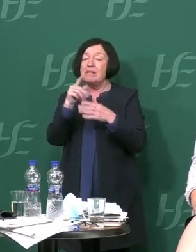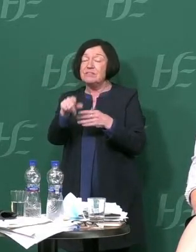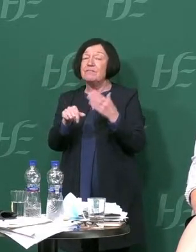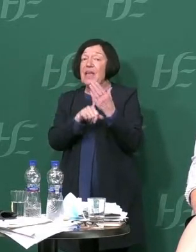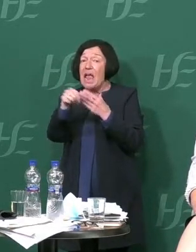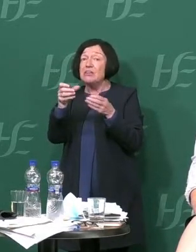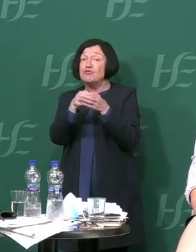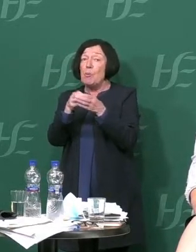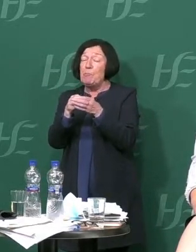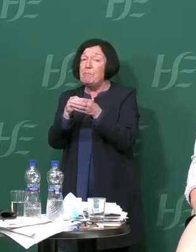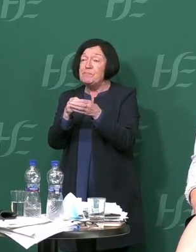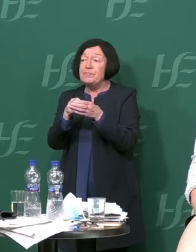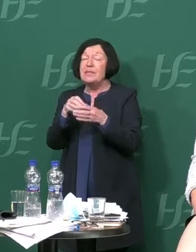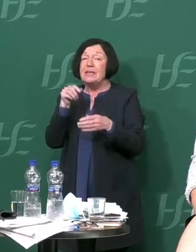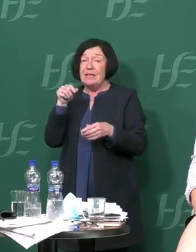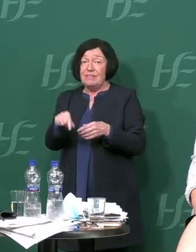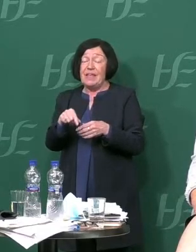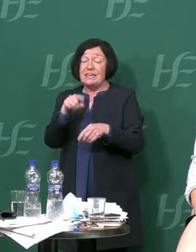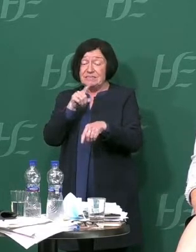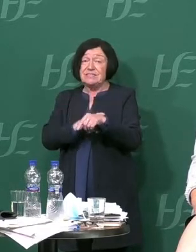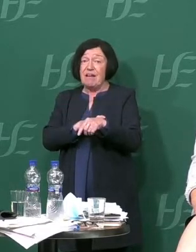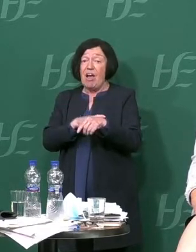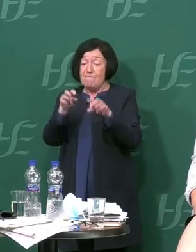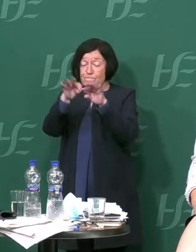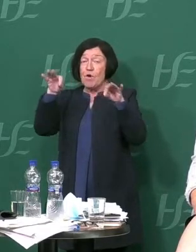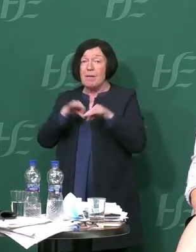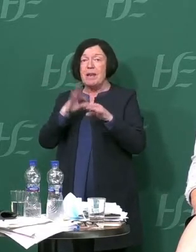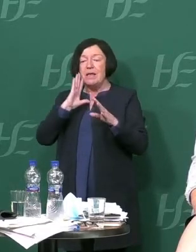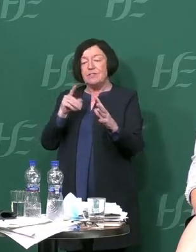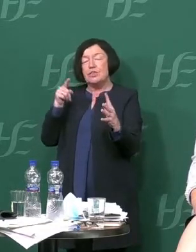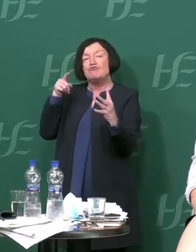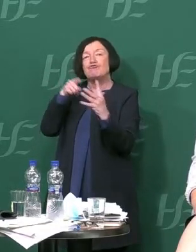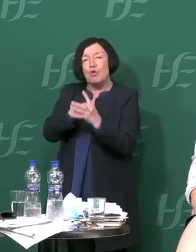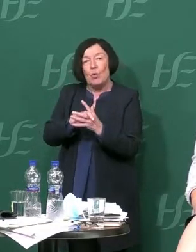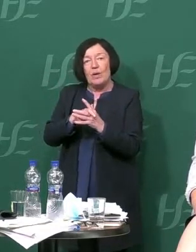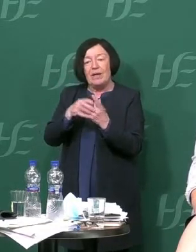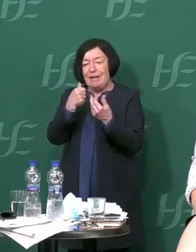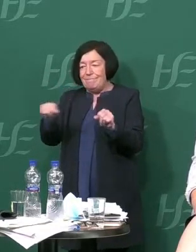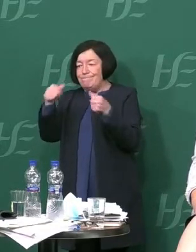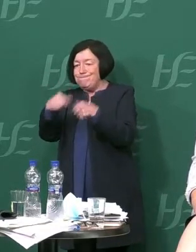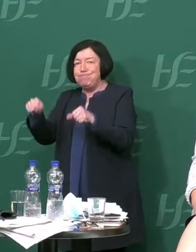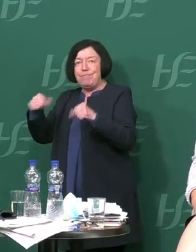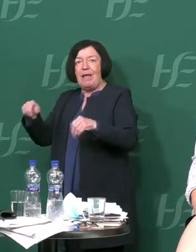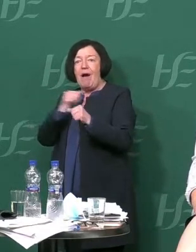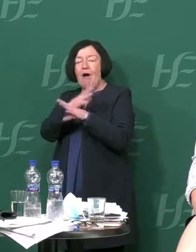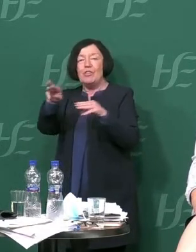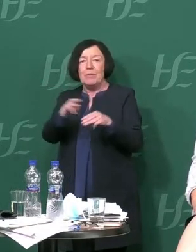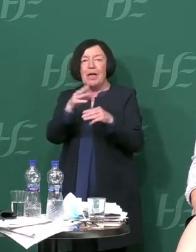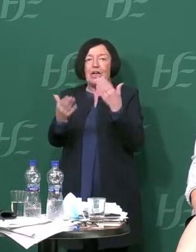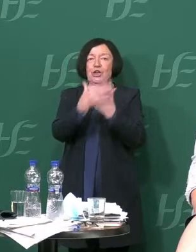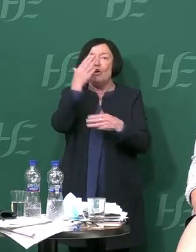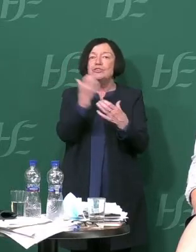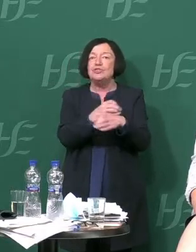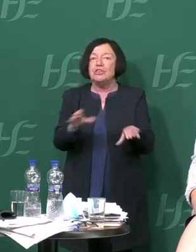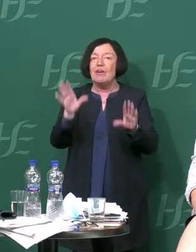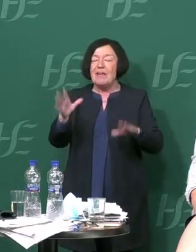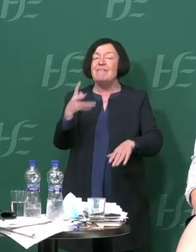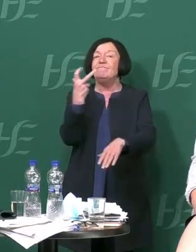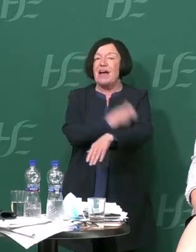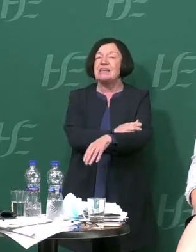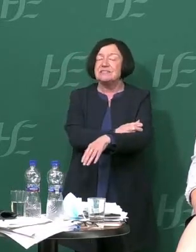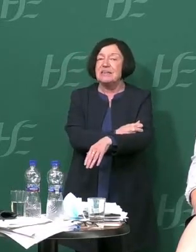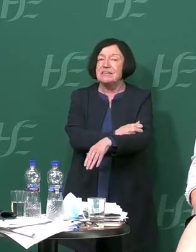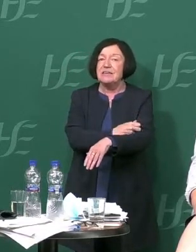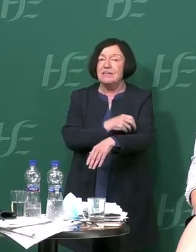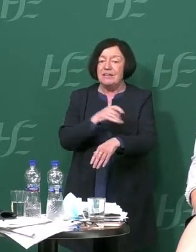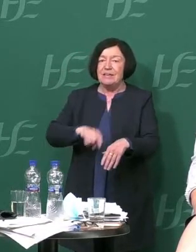that we will have at that stage. So that's the kind of period of time frame. Let's get through August. Let's get all of those people in scope and young children vaccinated on the highest uptake